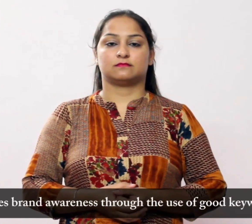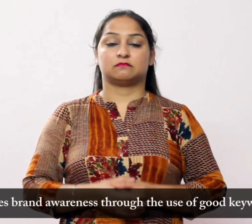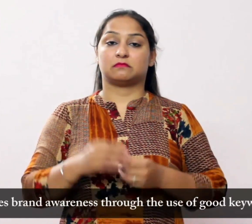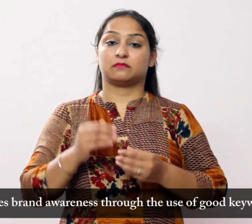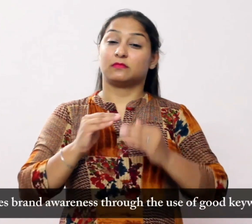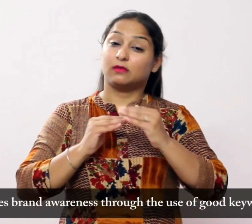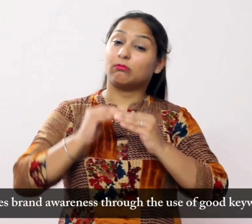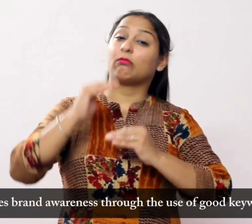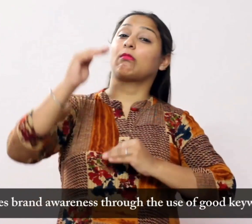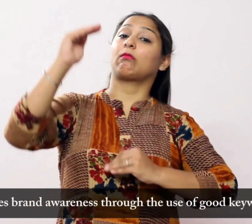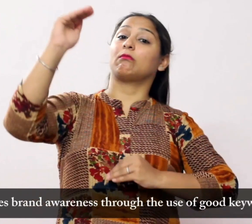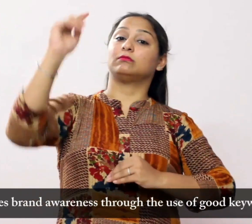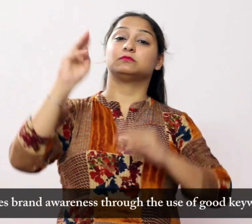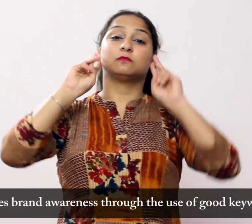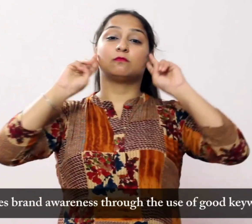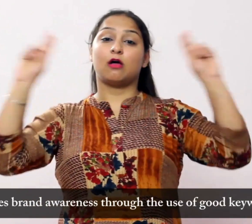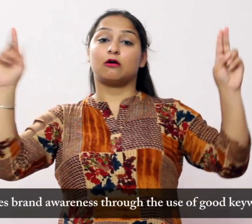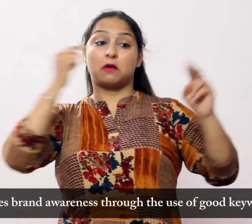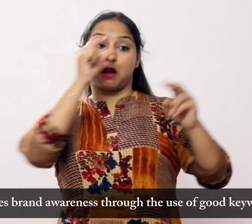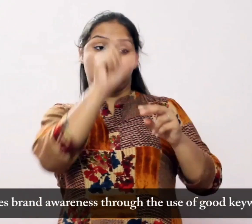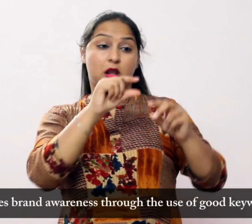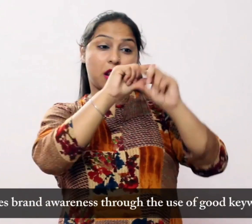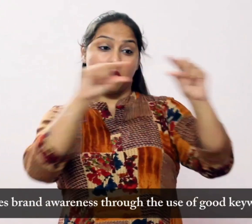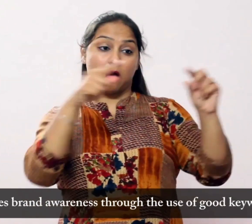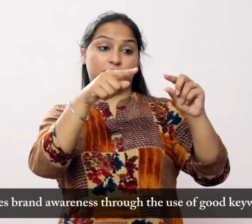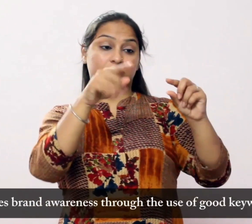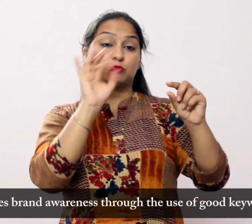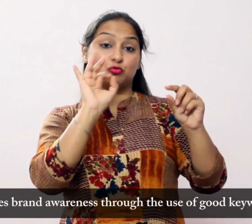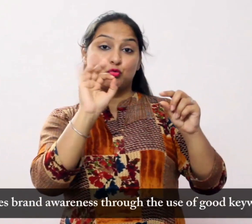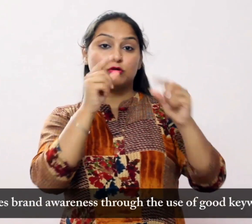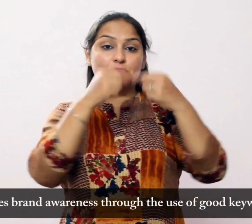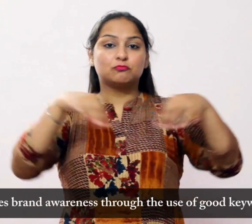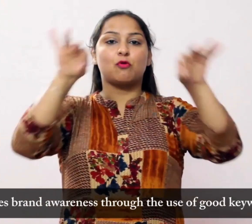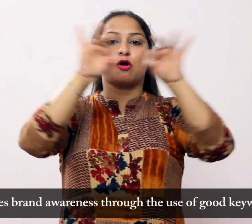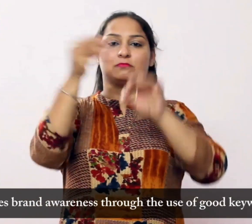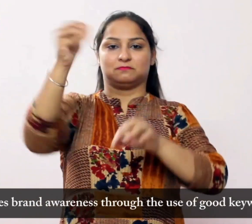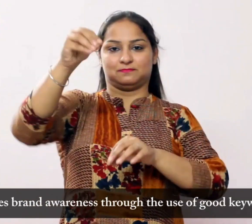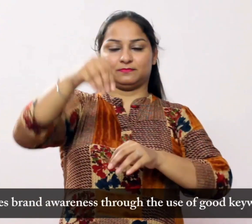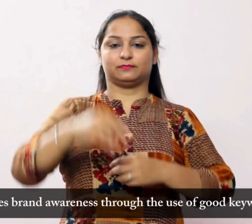increases brand awareness through the use of good keywords,